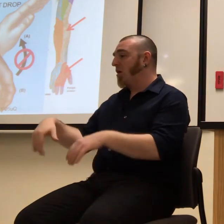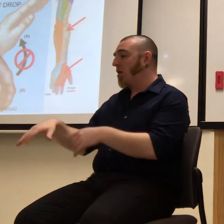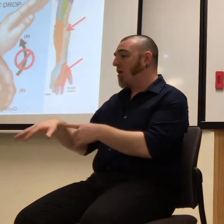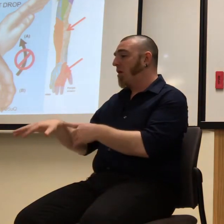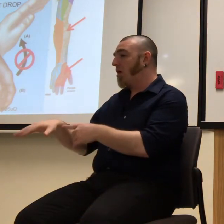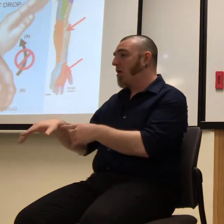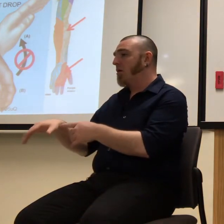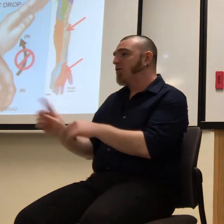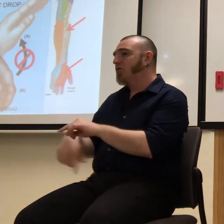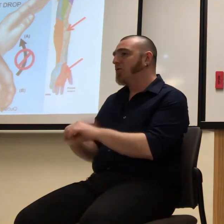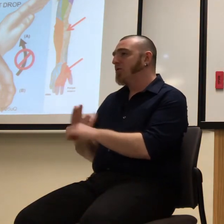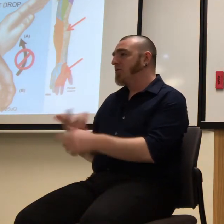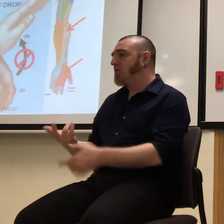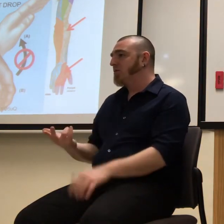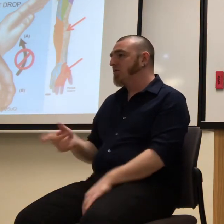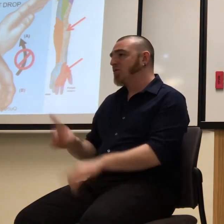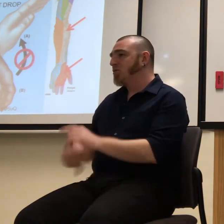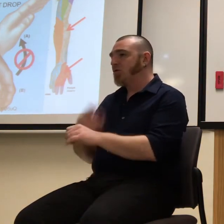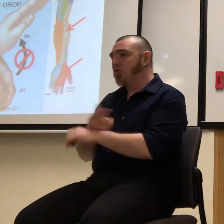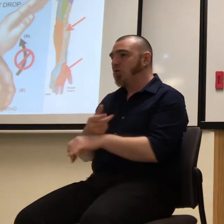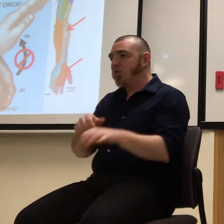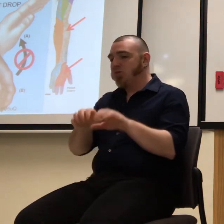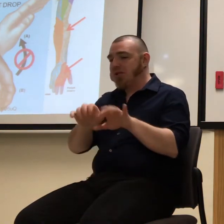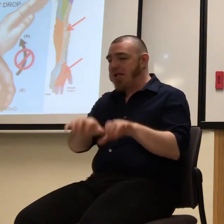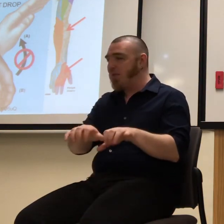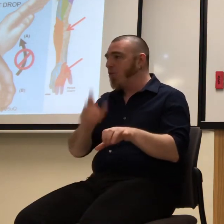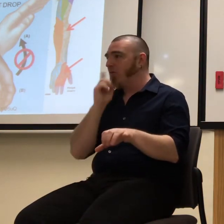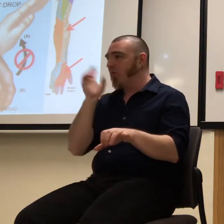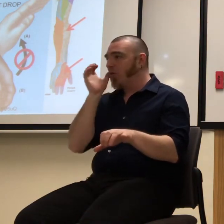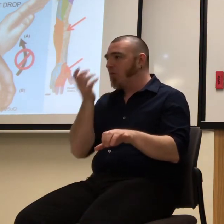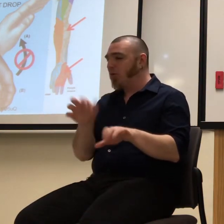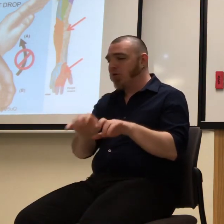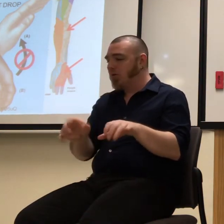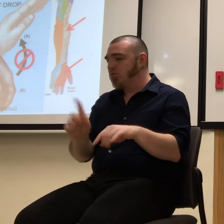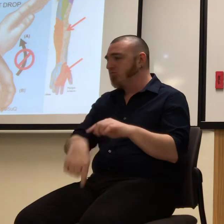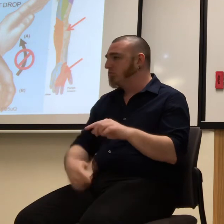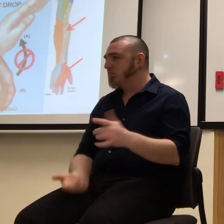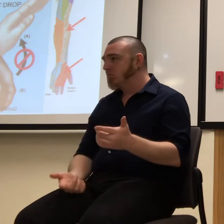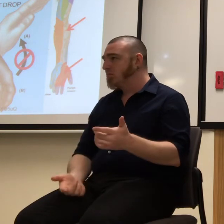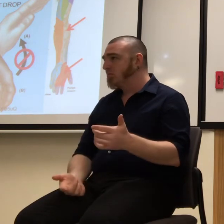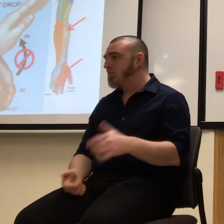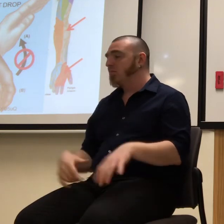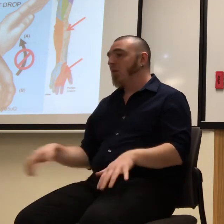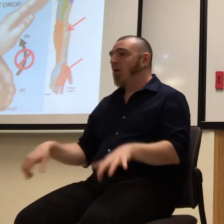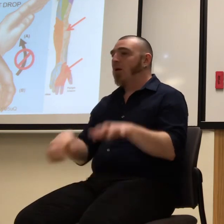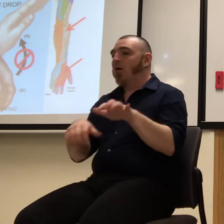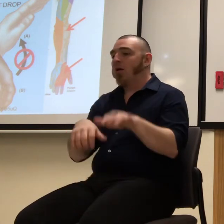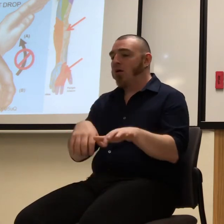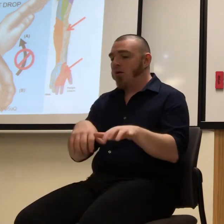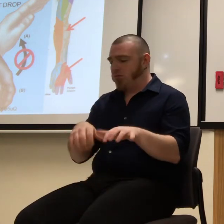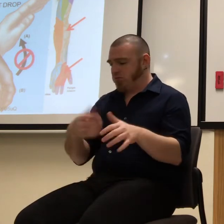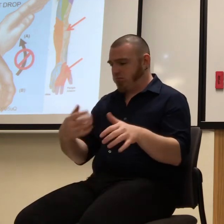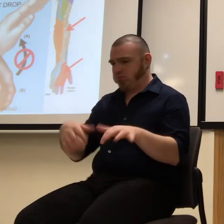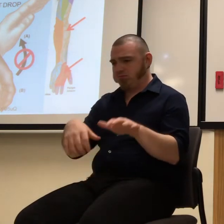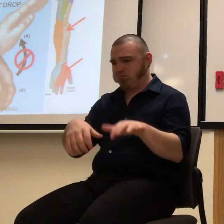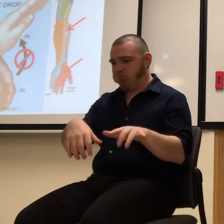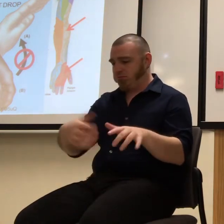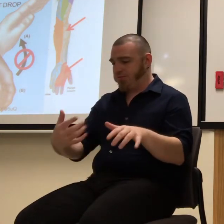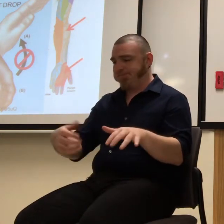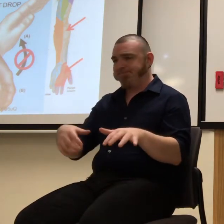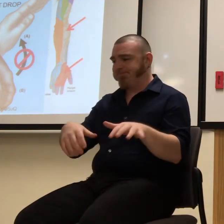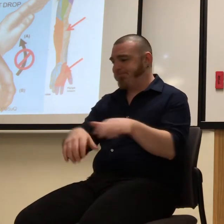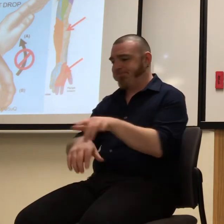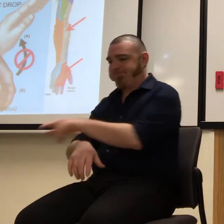keyboard. It's interesting to see how the patient figures out something's wrong. Couldn't use the mouse. And that's when I figured out it wasn't